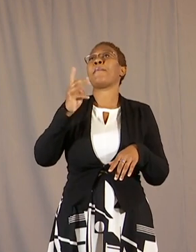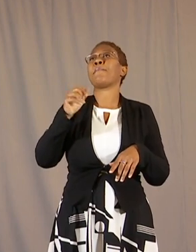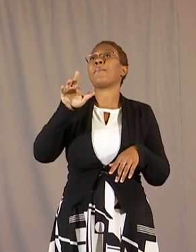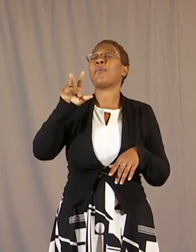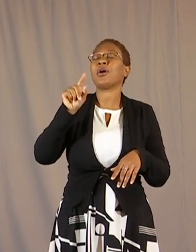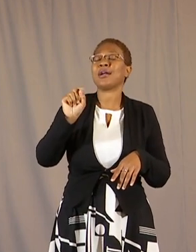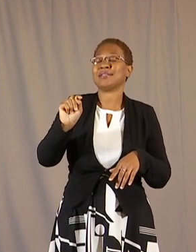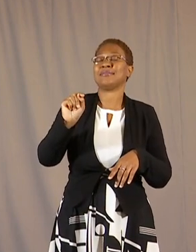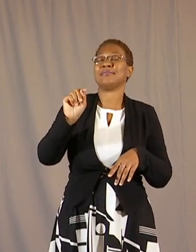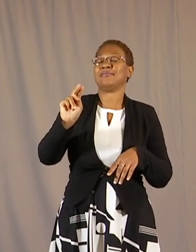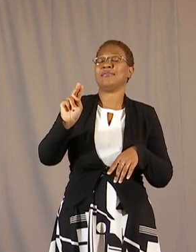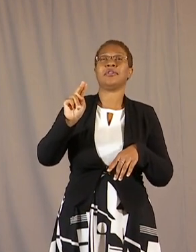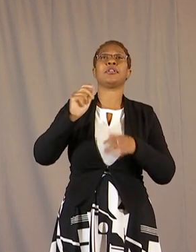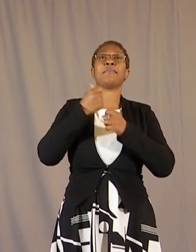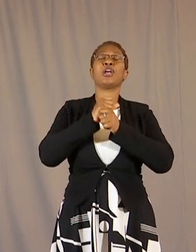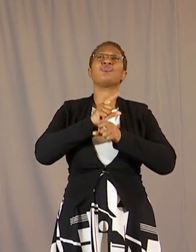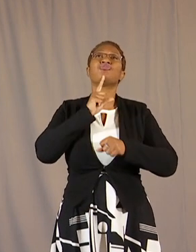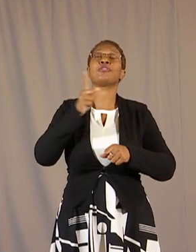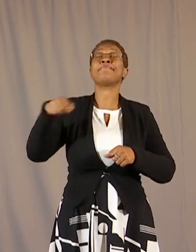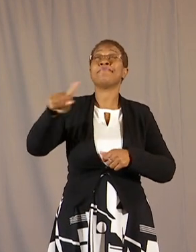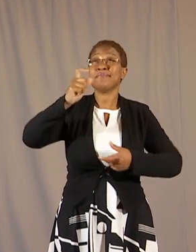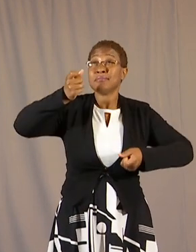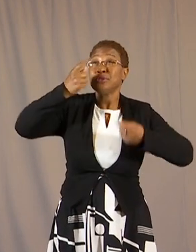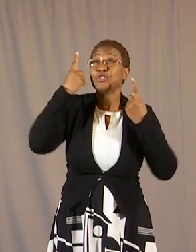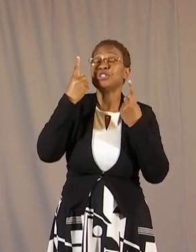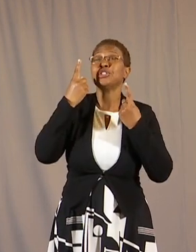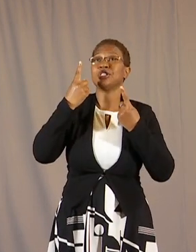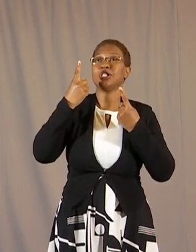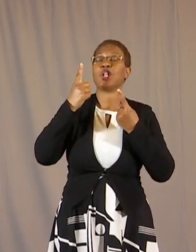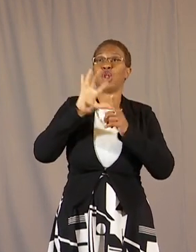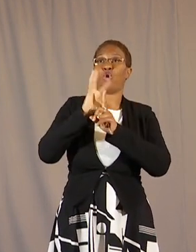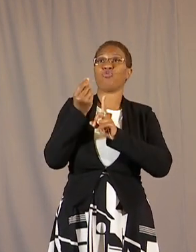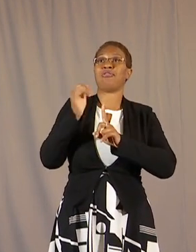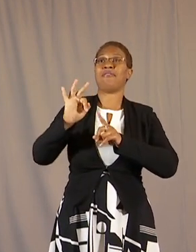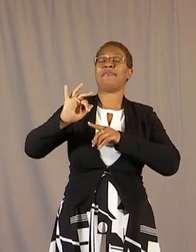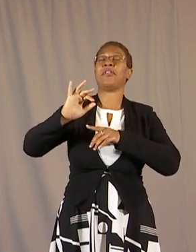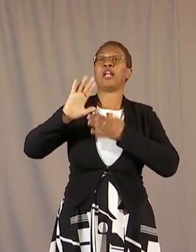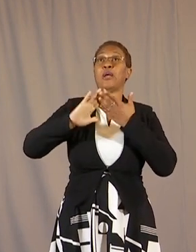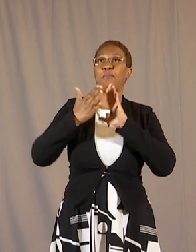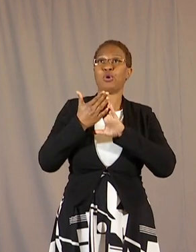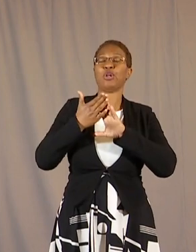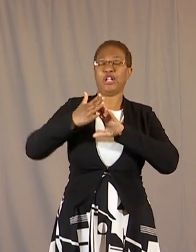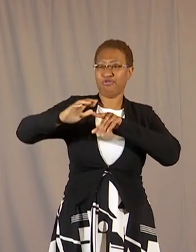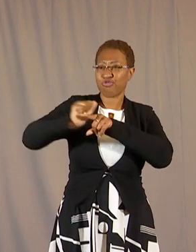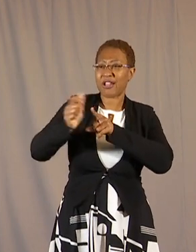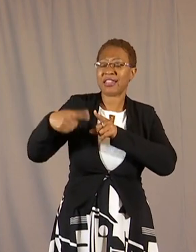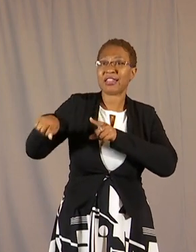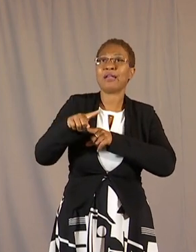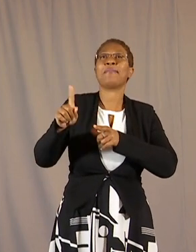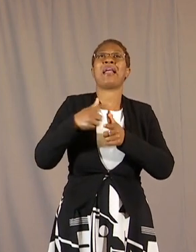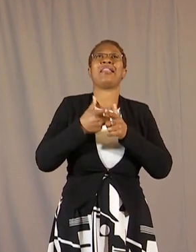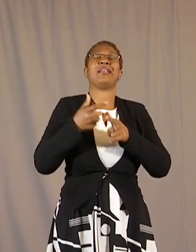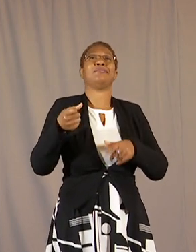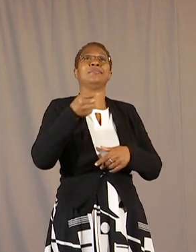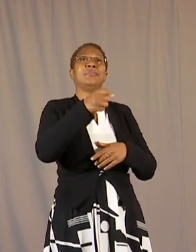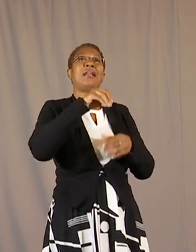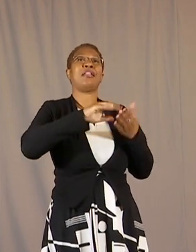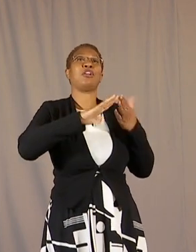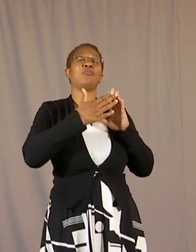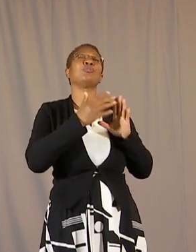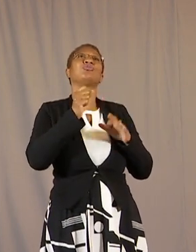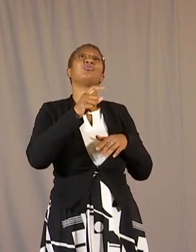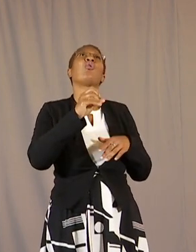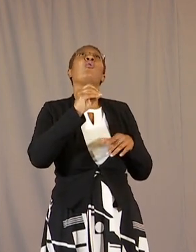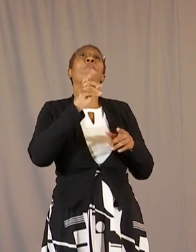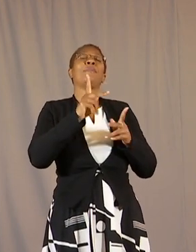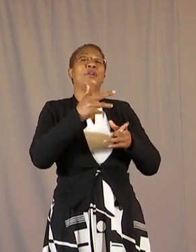to understand the culture of the community, and then also looking at first source hiring. So when they had positions that